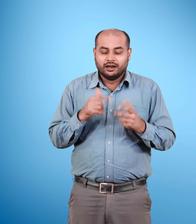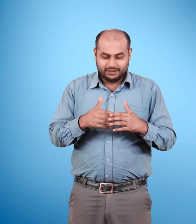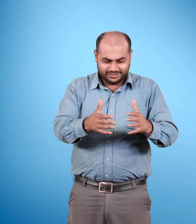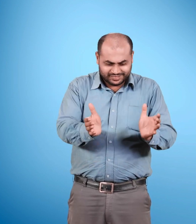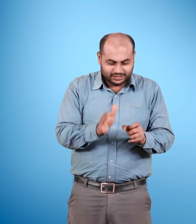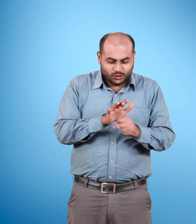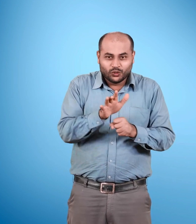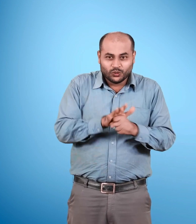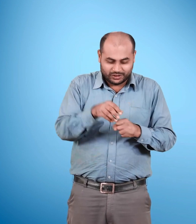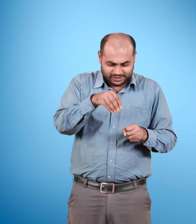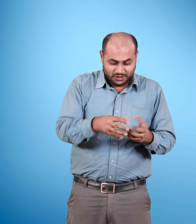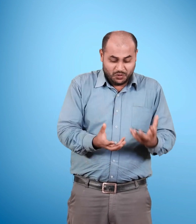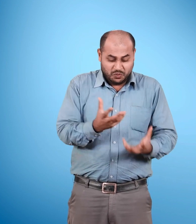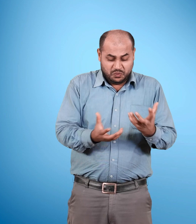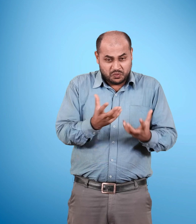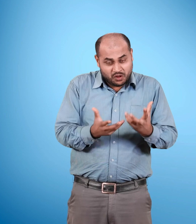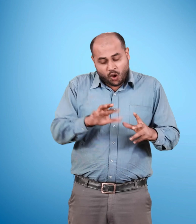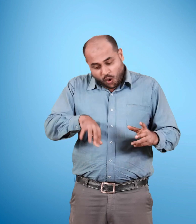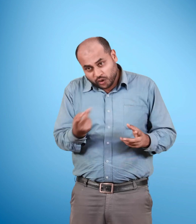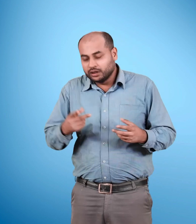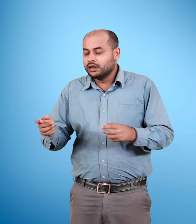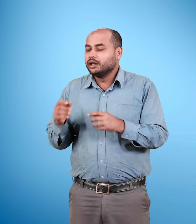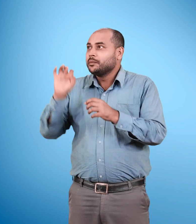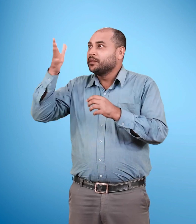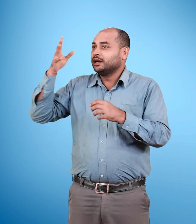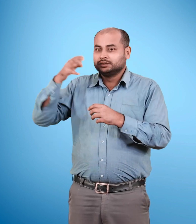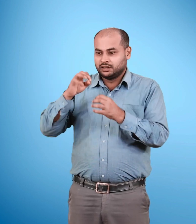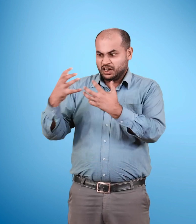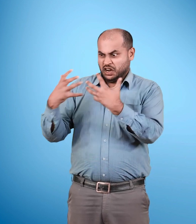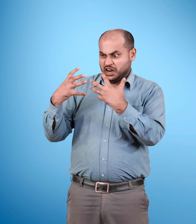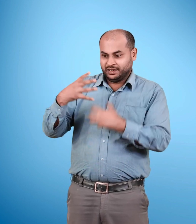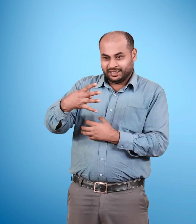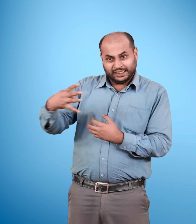Would spreading it near an angeeti or heater help?